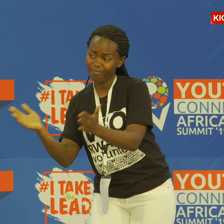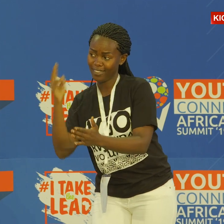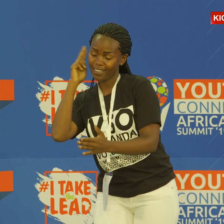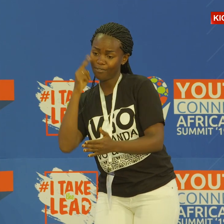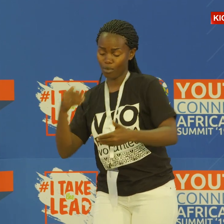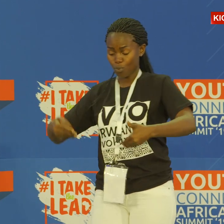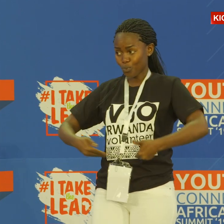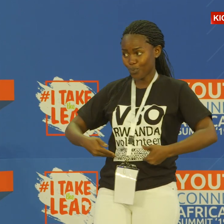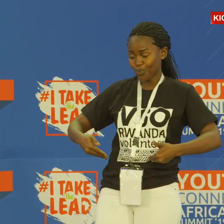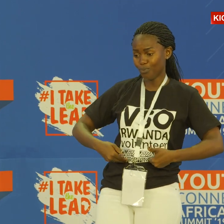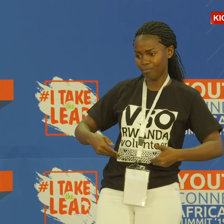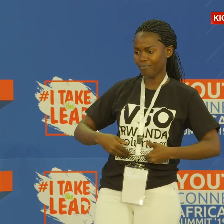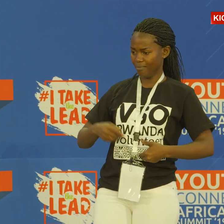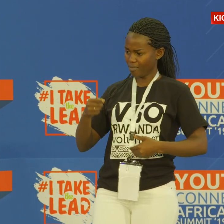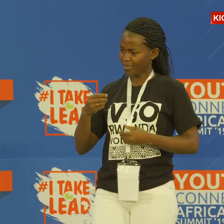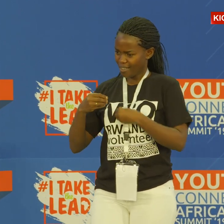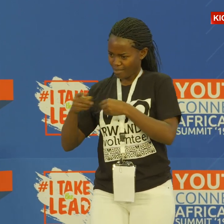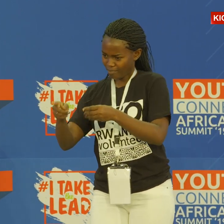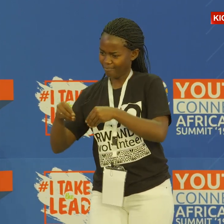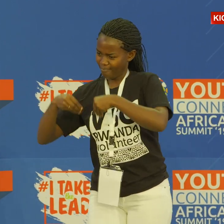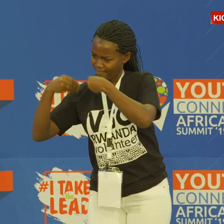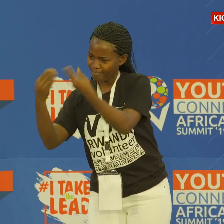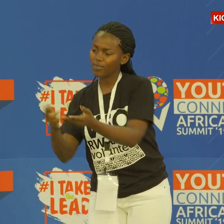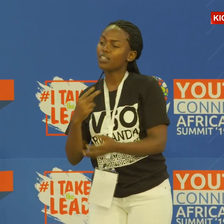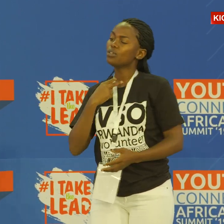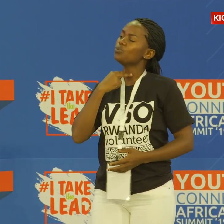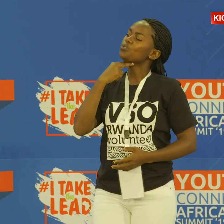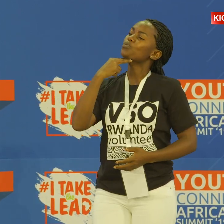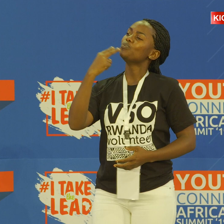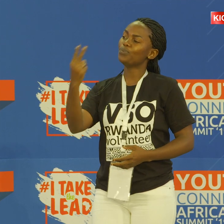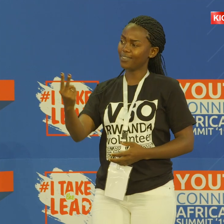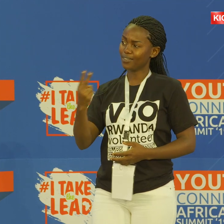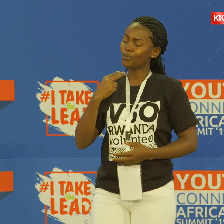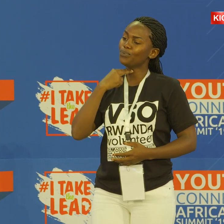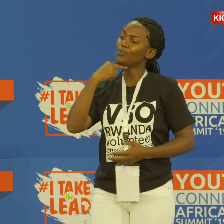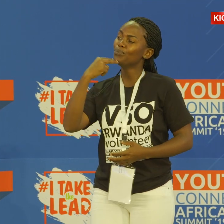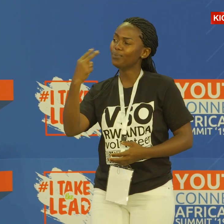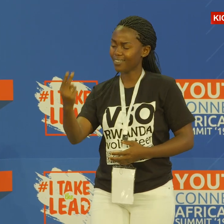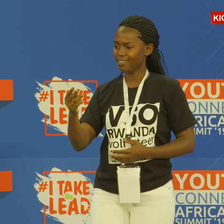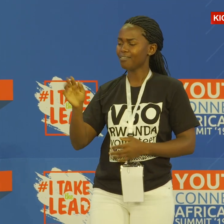social accountability so that they can raise their voice to talk about their rights.